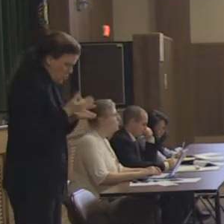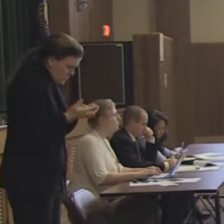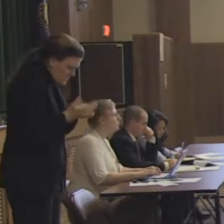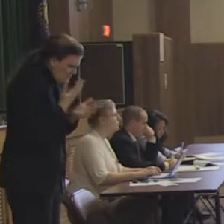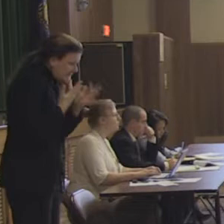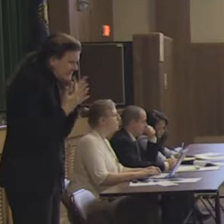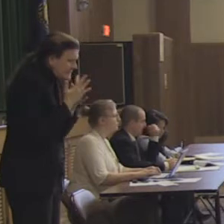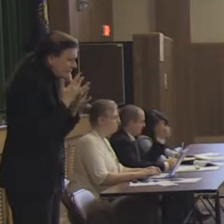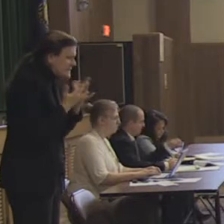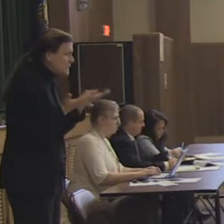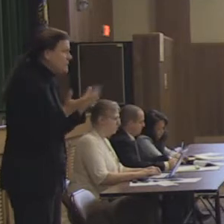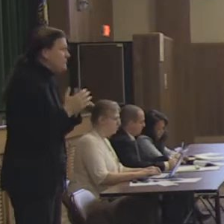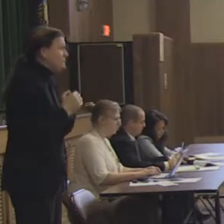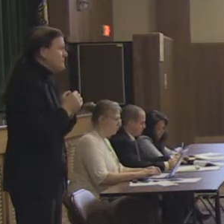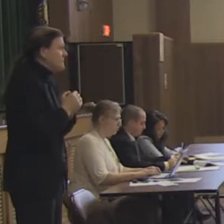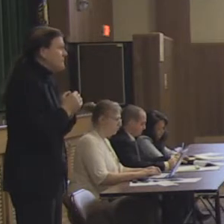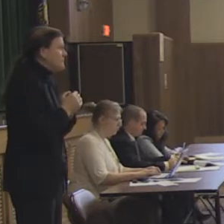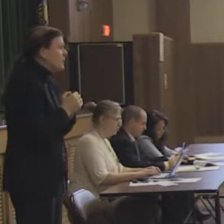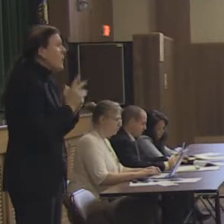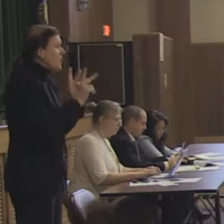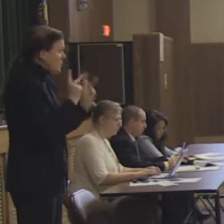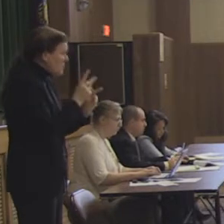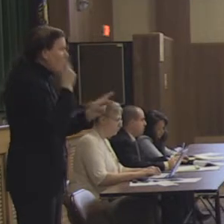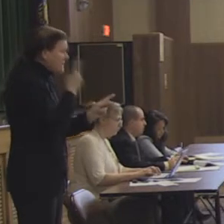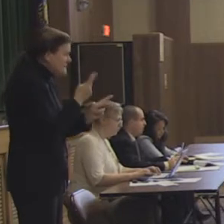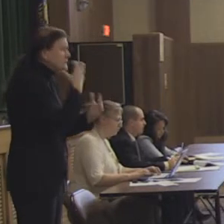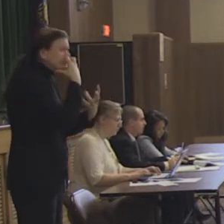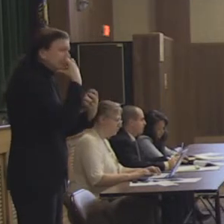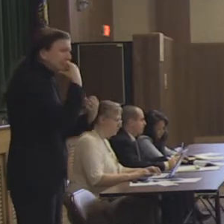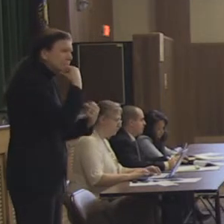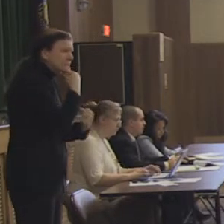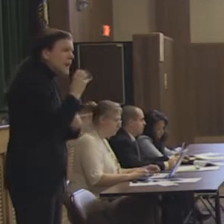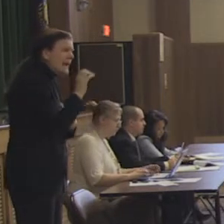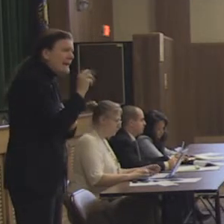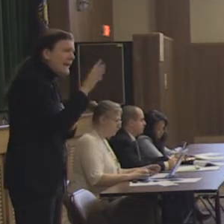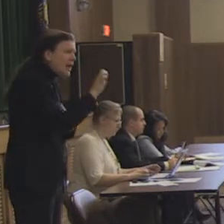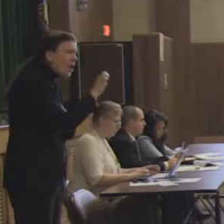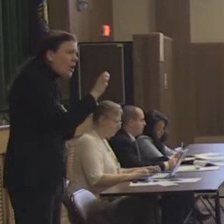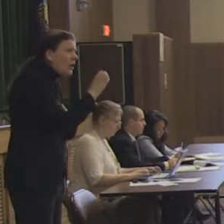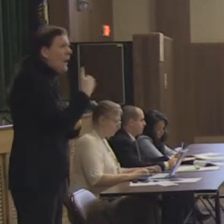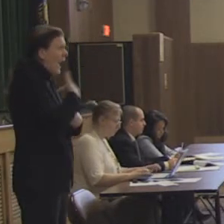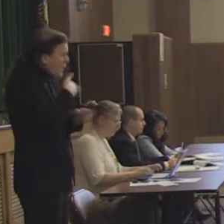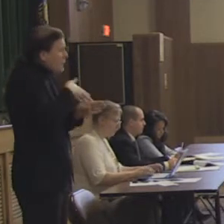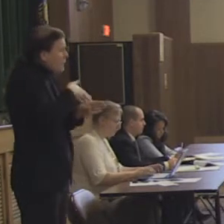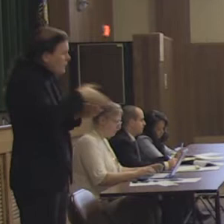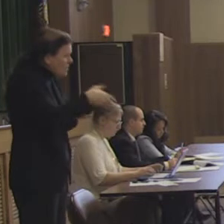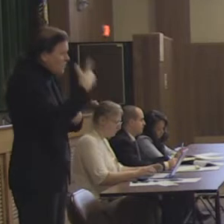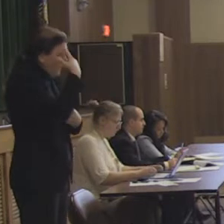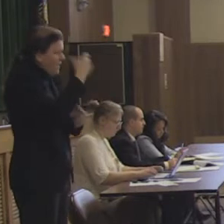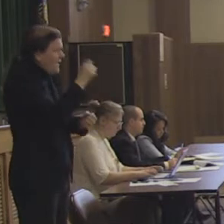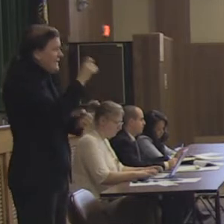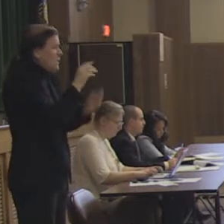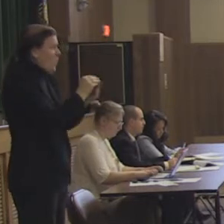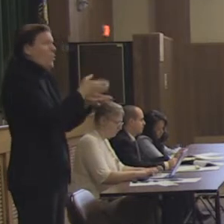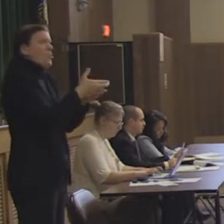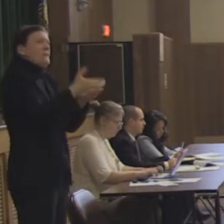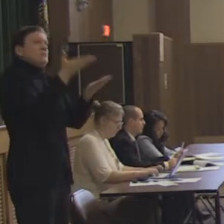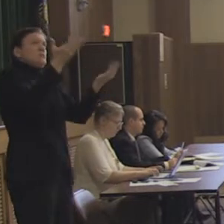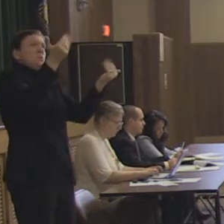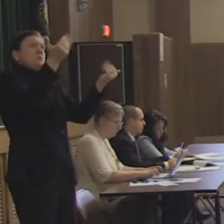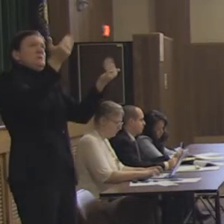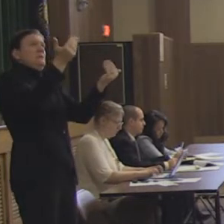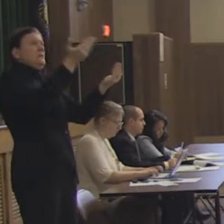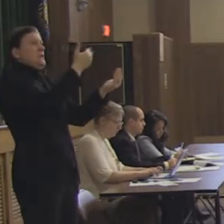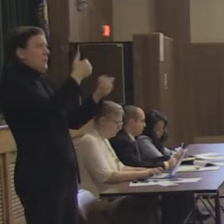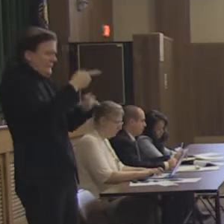have. We truly care about the people we serve. We, as mental health professionals, need more resources to make sure that we